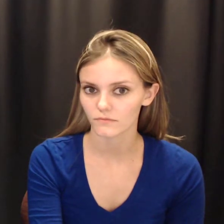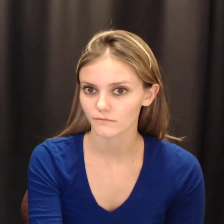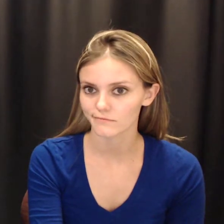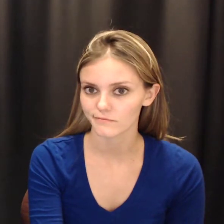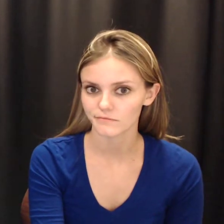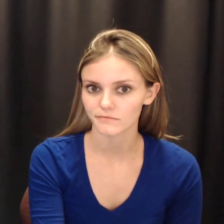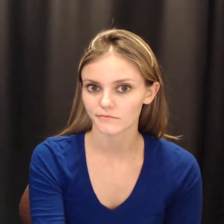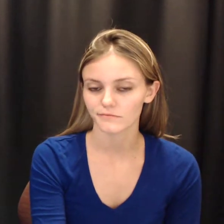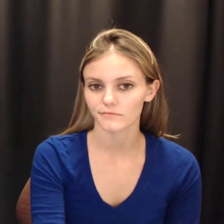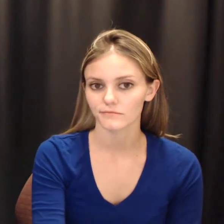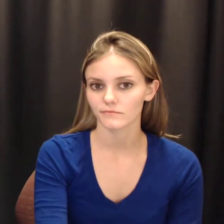past?